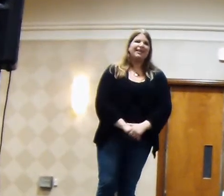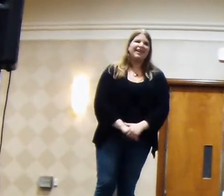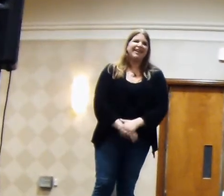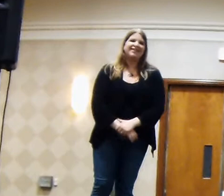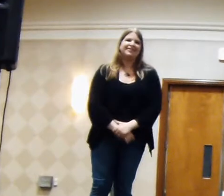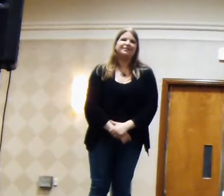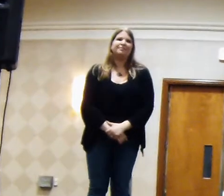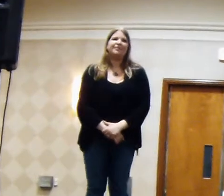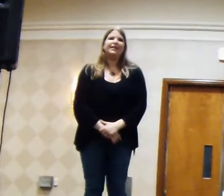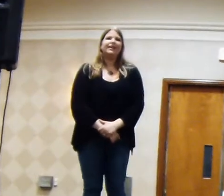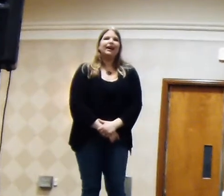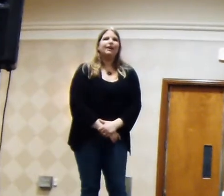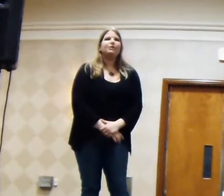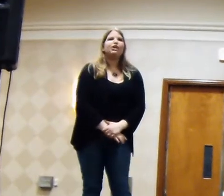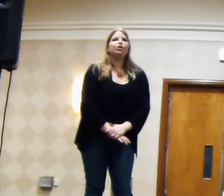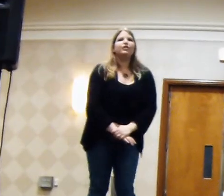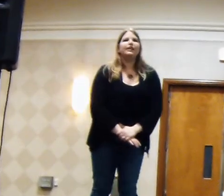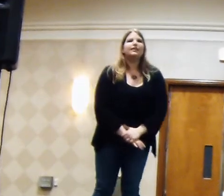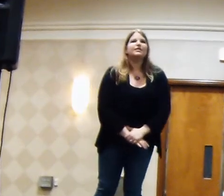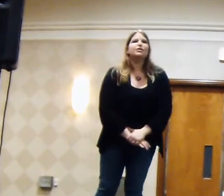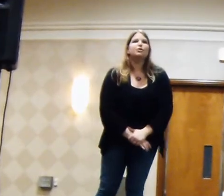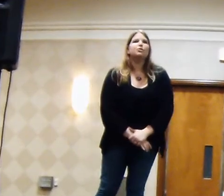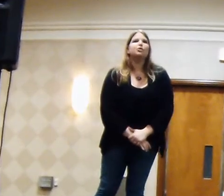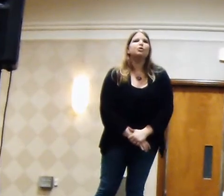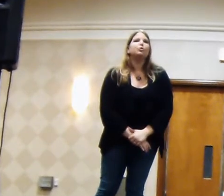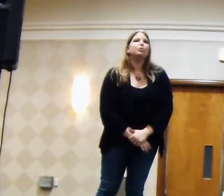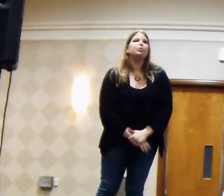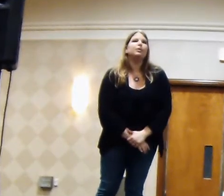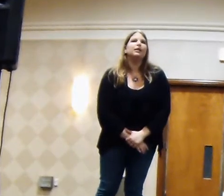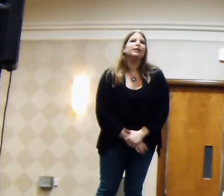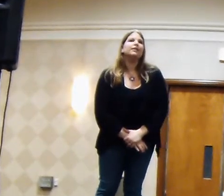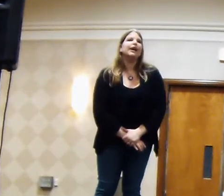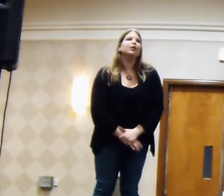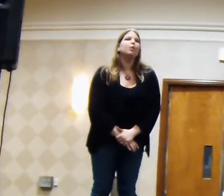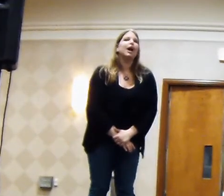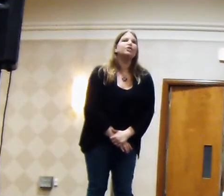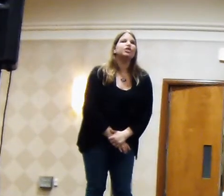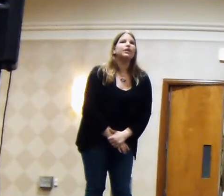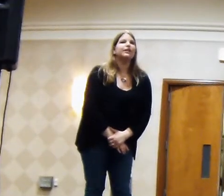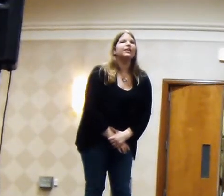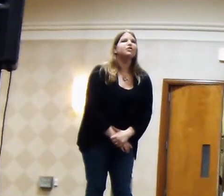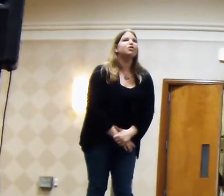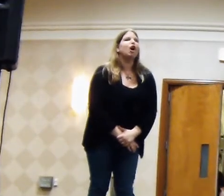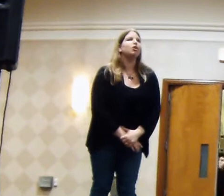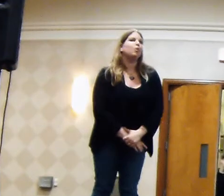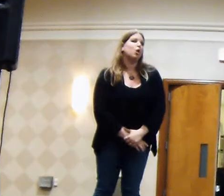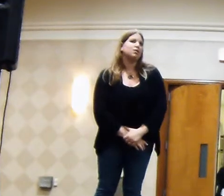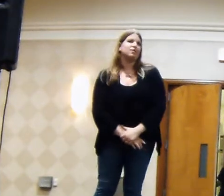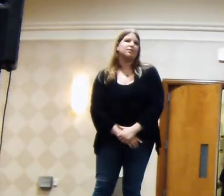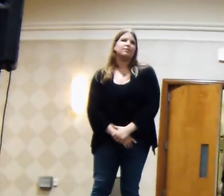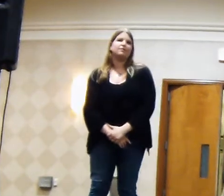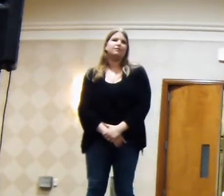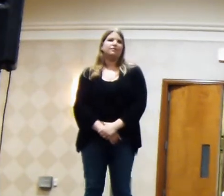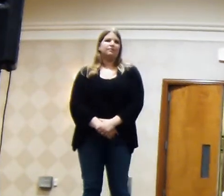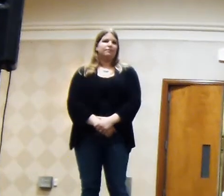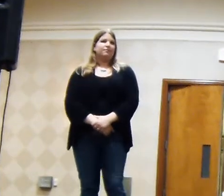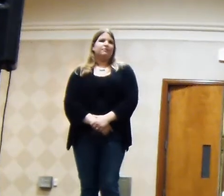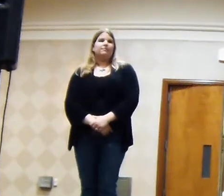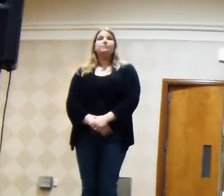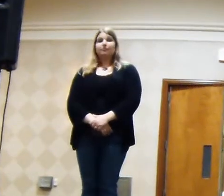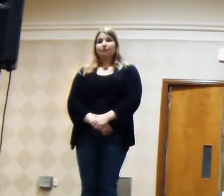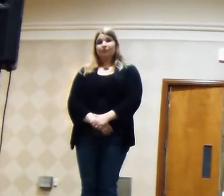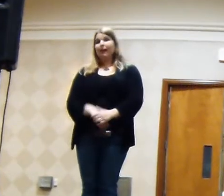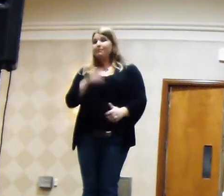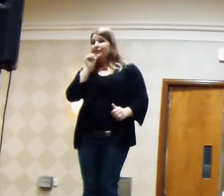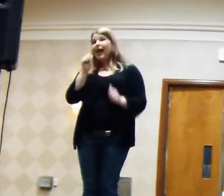hello again. Hi. I'm curious, do you like watching Star Wars? I do. I'm